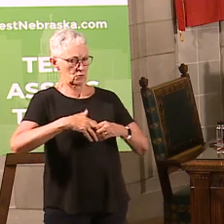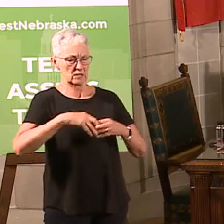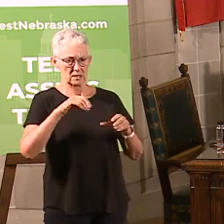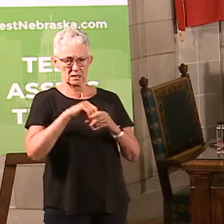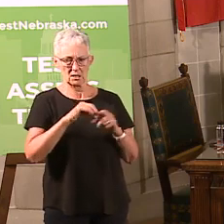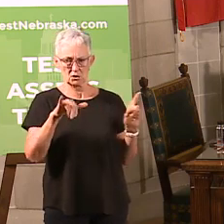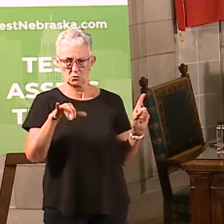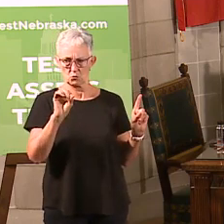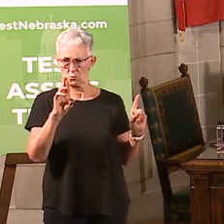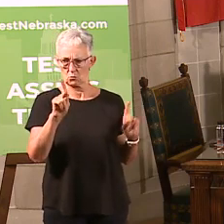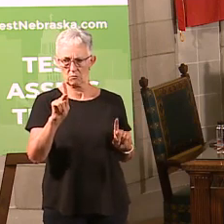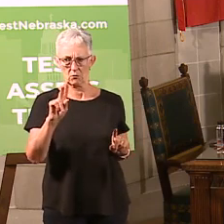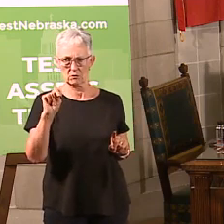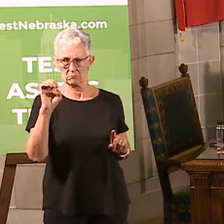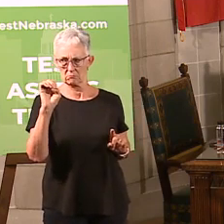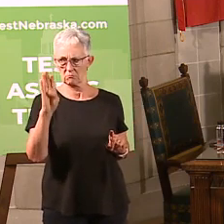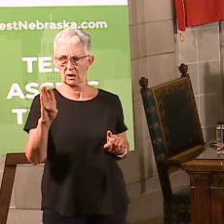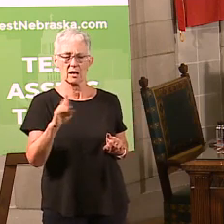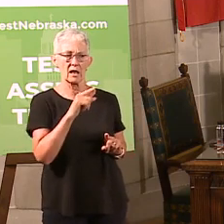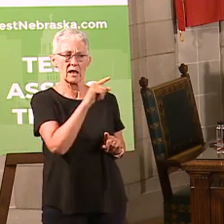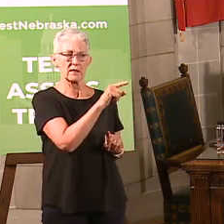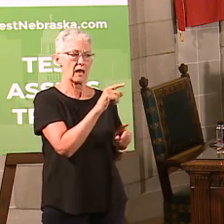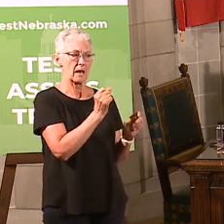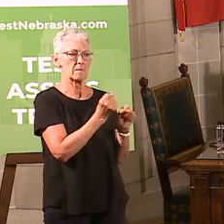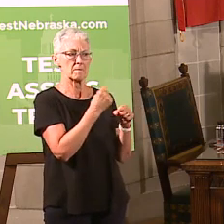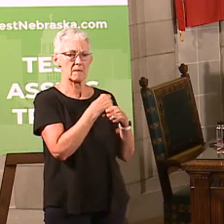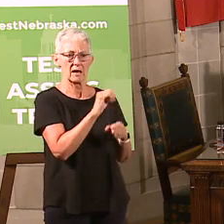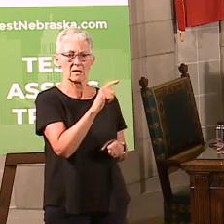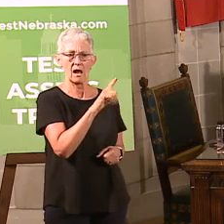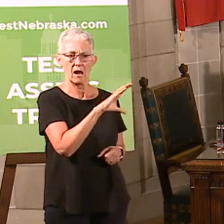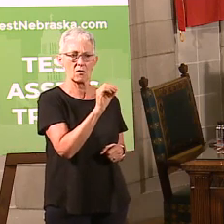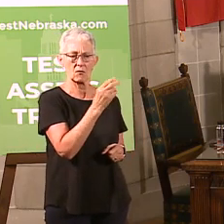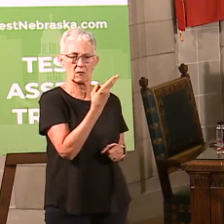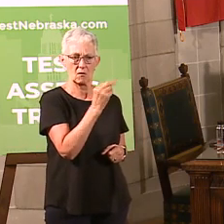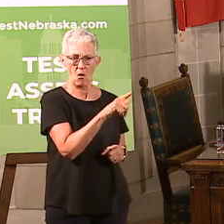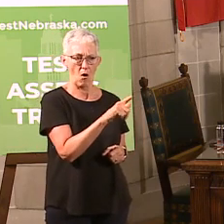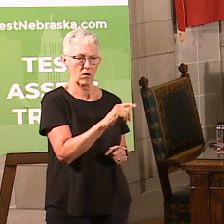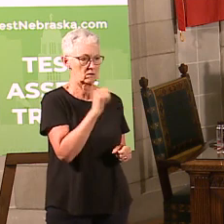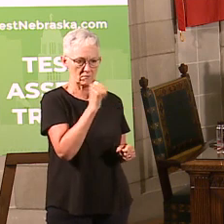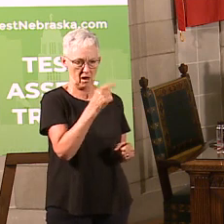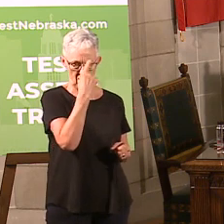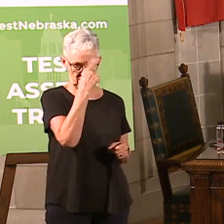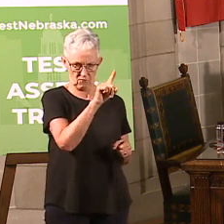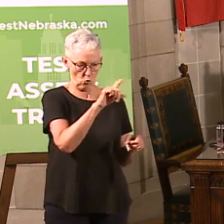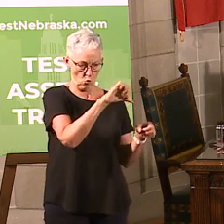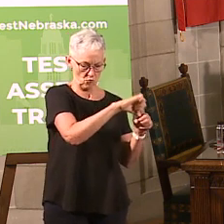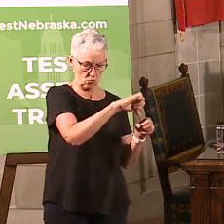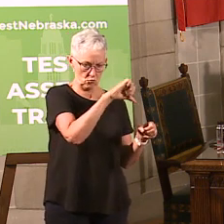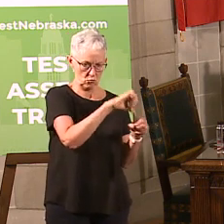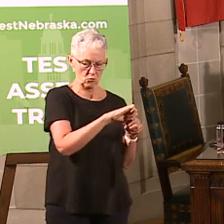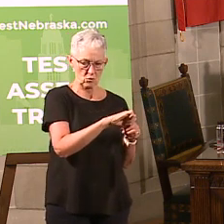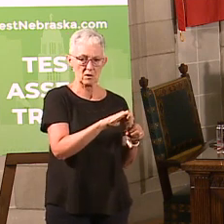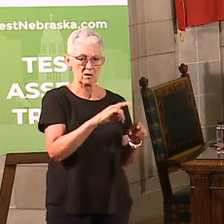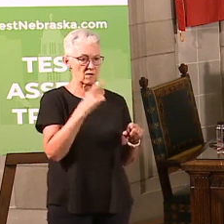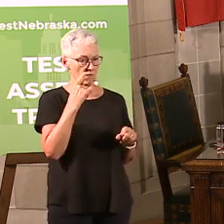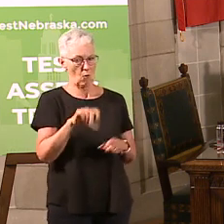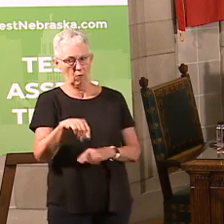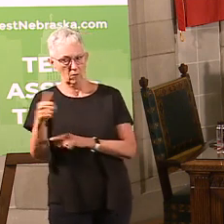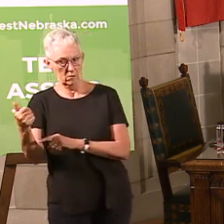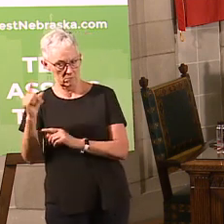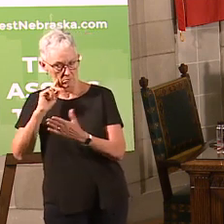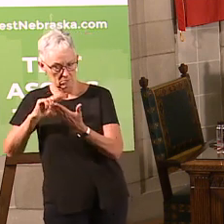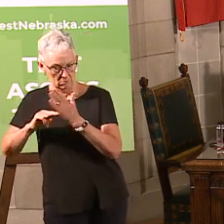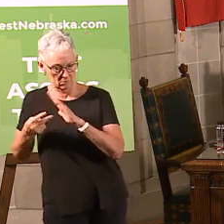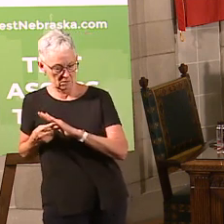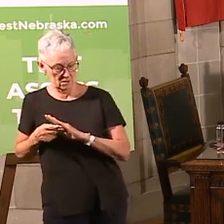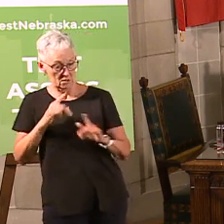does not make fuel grade. It was originally a beverage grade plant that we retrofitted into an industrial grade plant that actually,